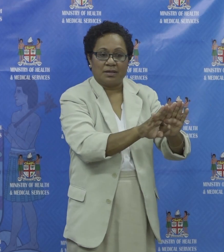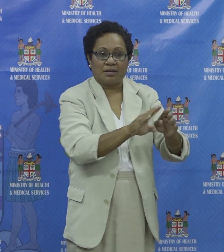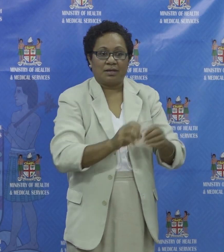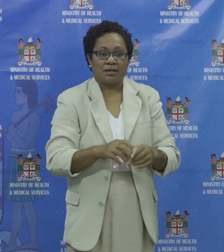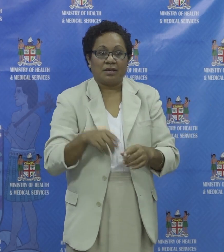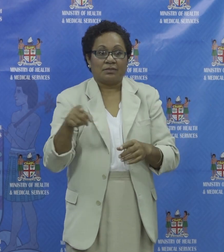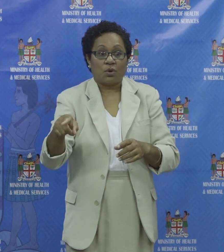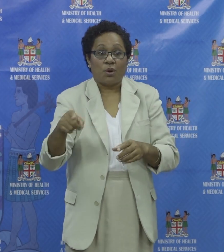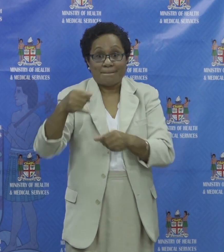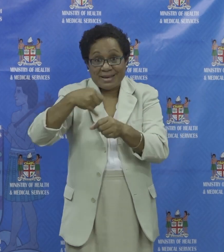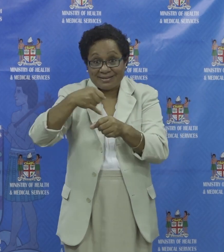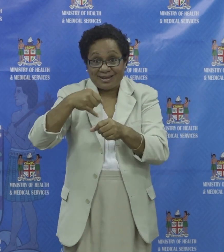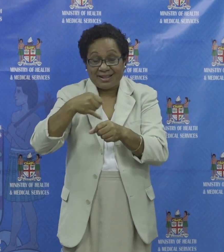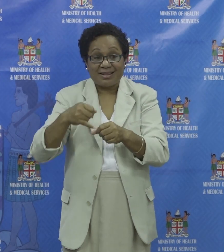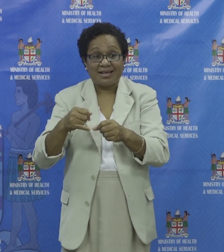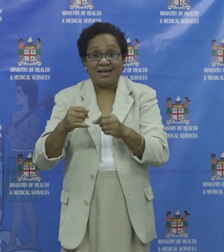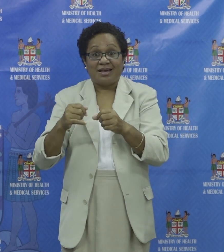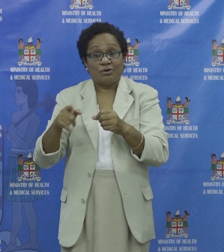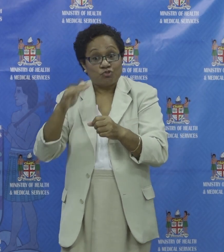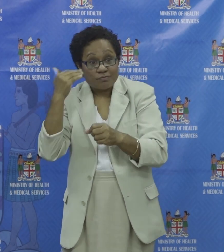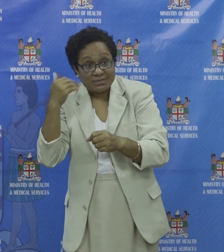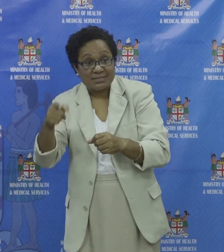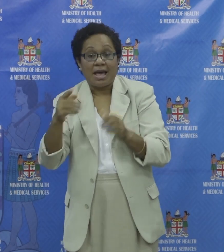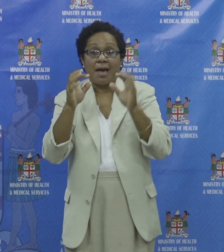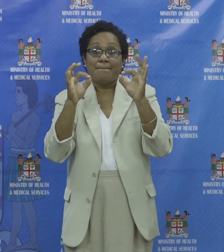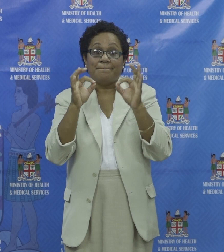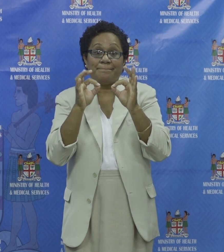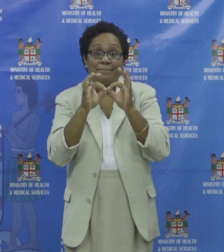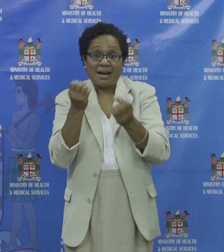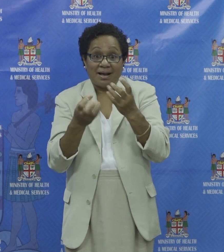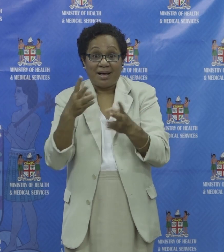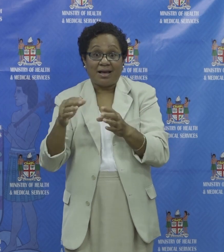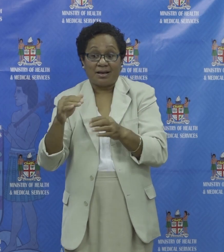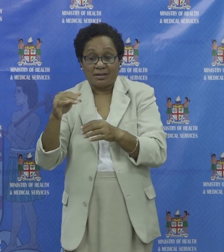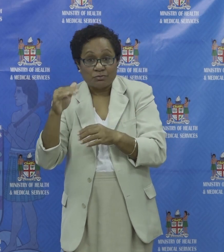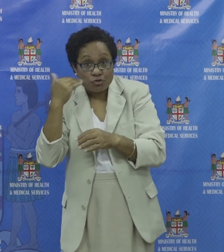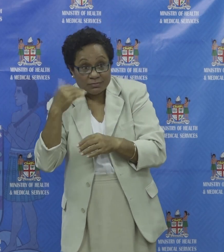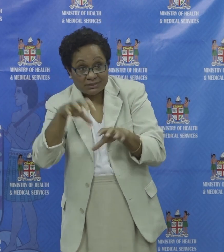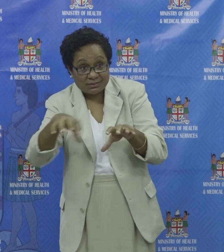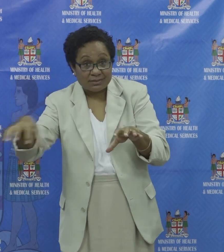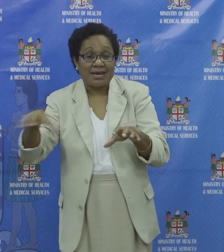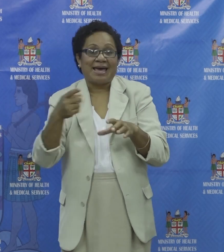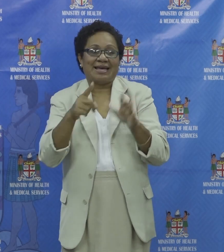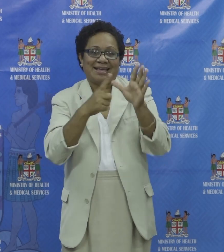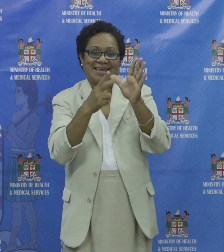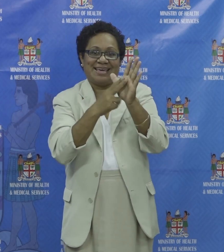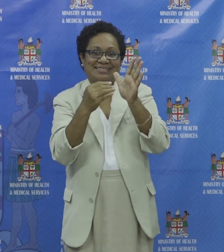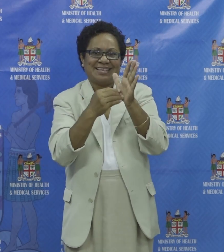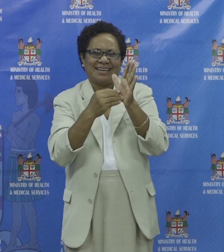acute surgical ward, Benga ward, and ANZ ward.